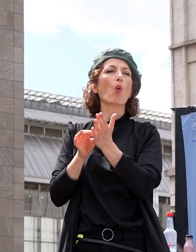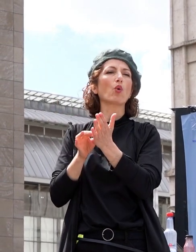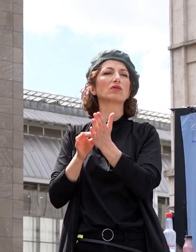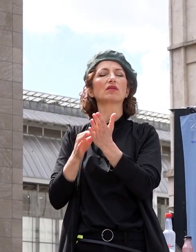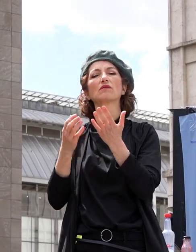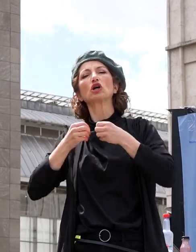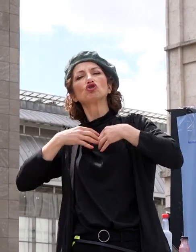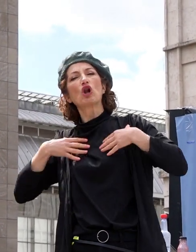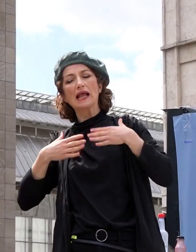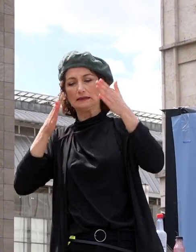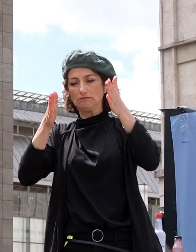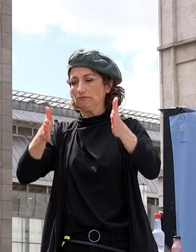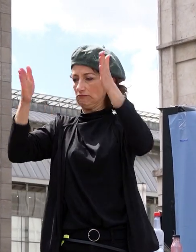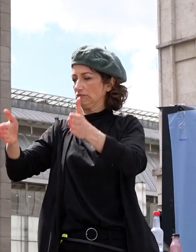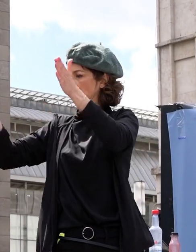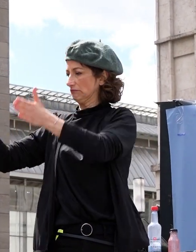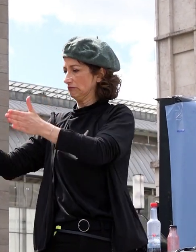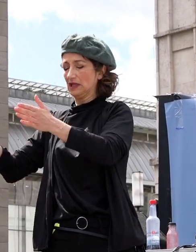norms.